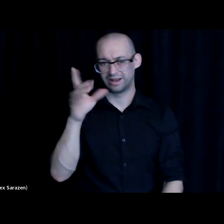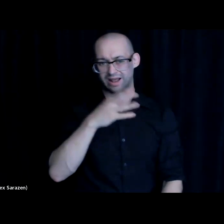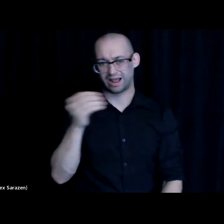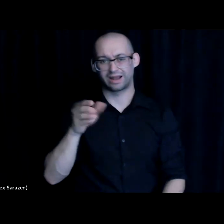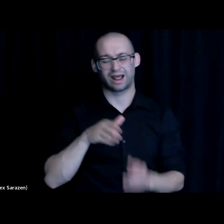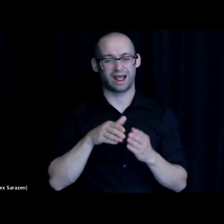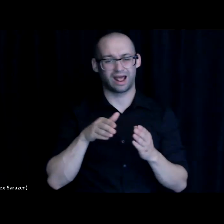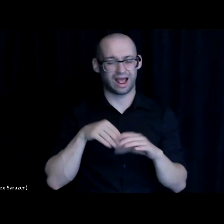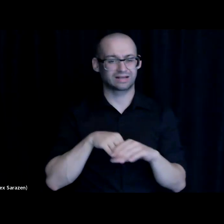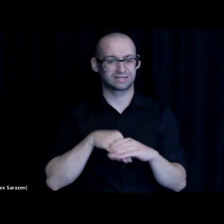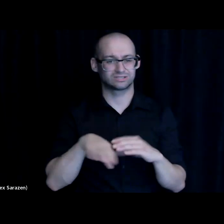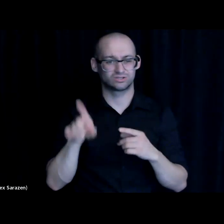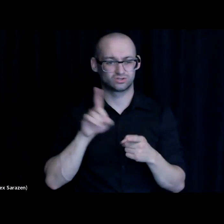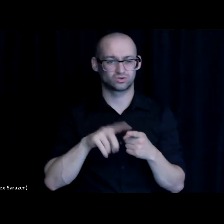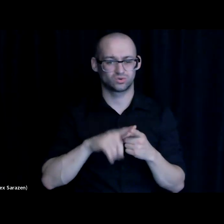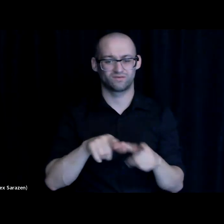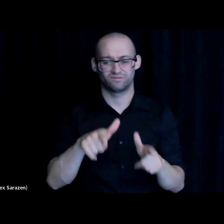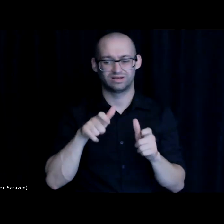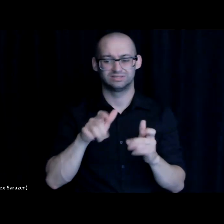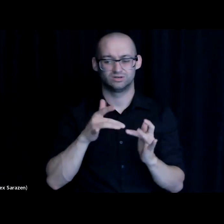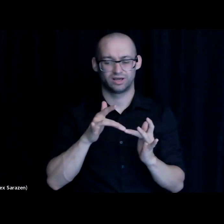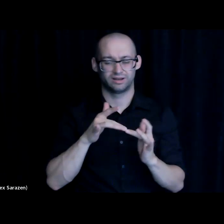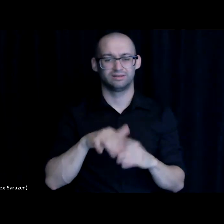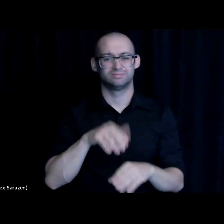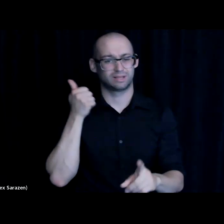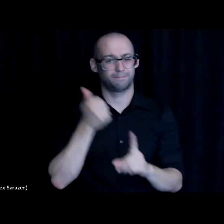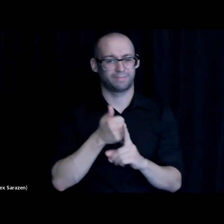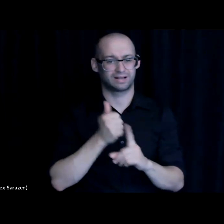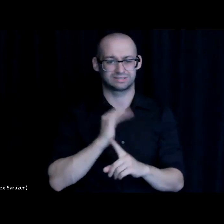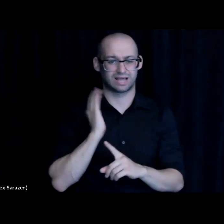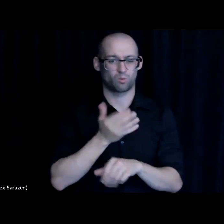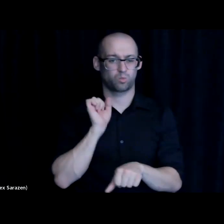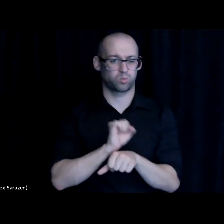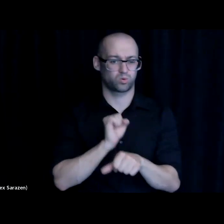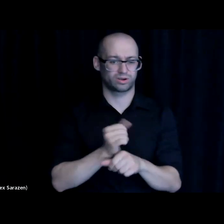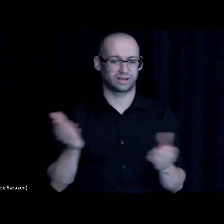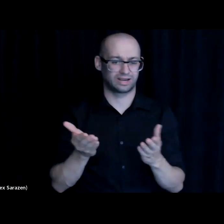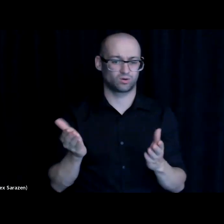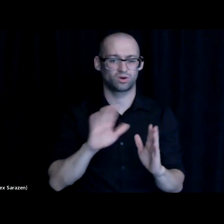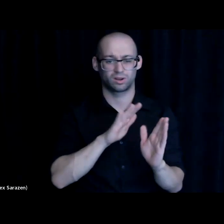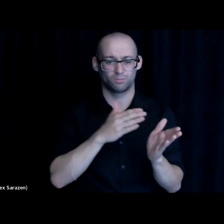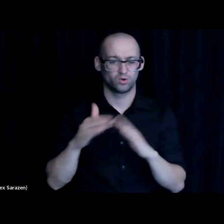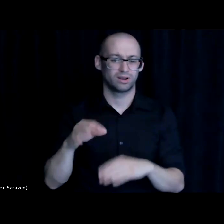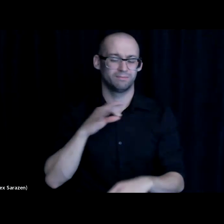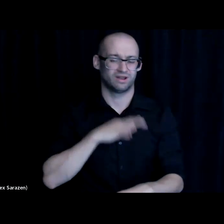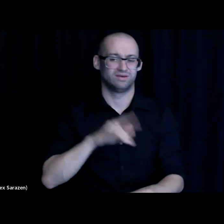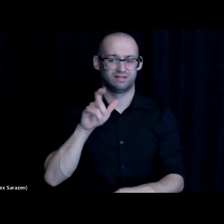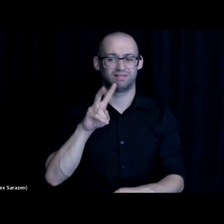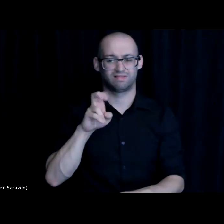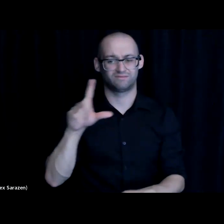to broadband impacts our work here also at the community benefit level. But I want to share with